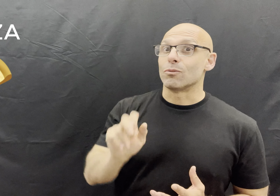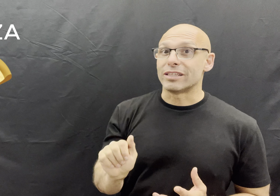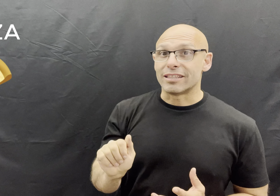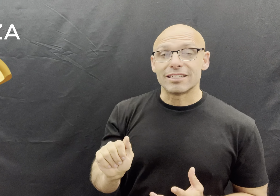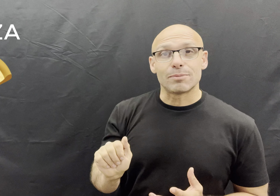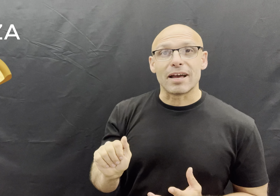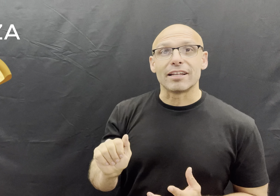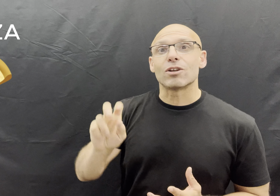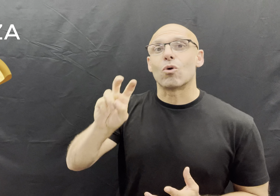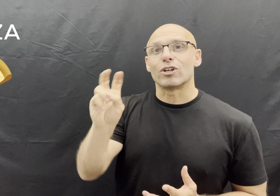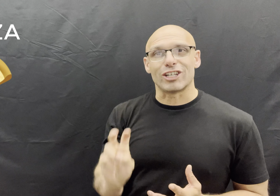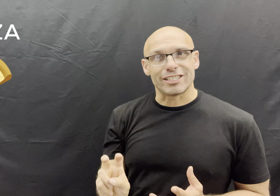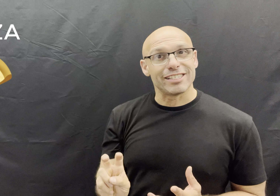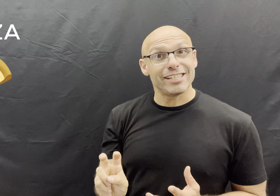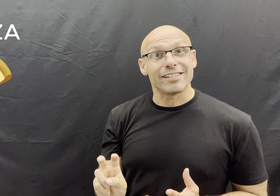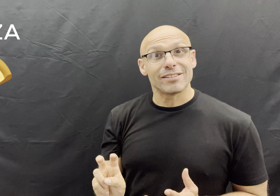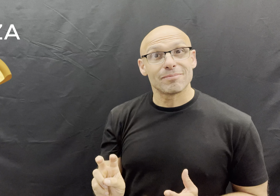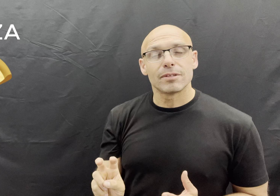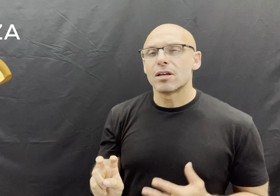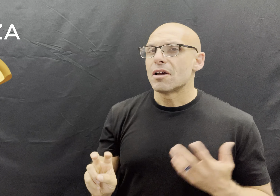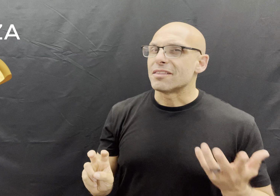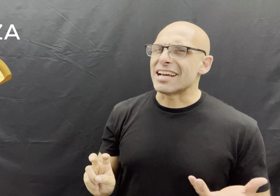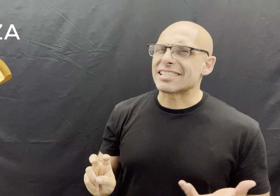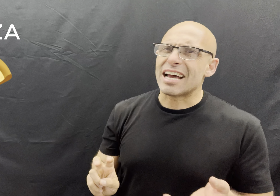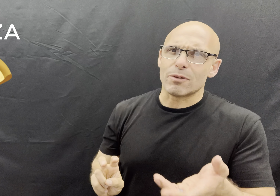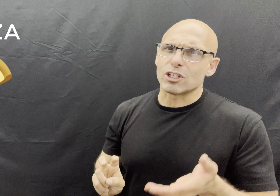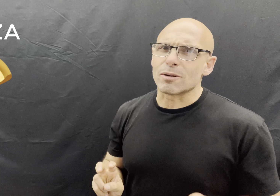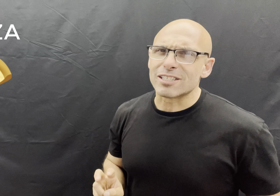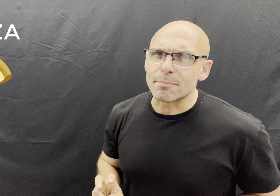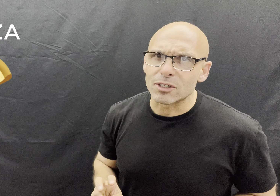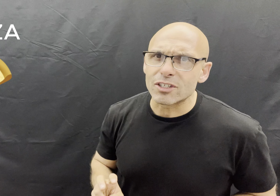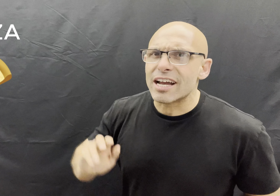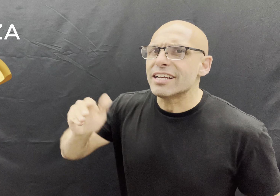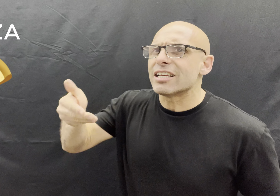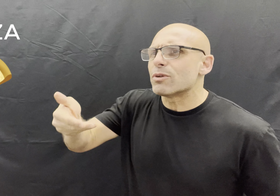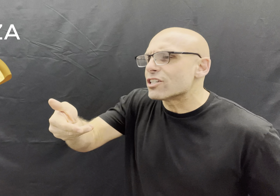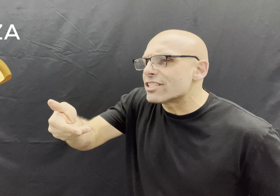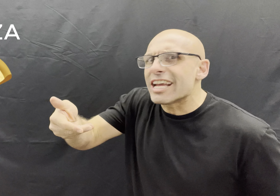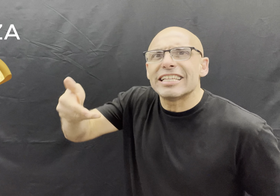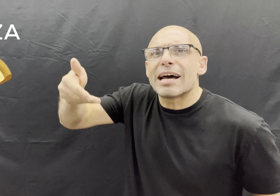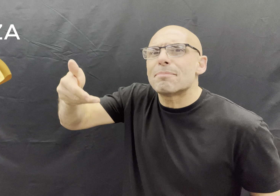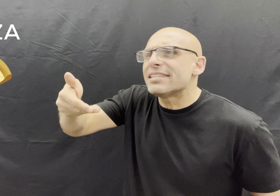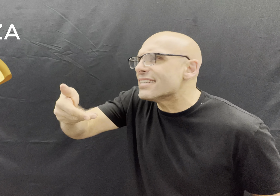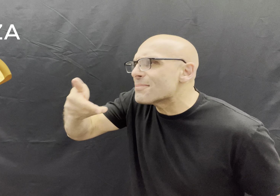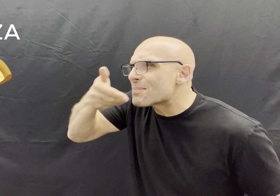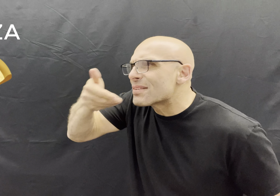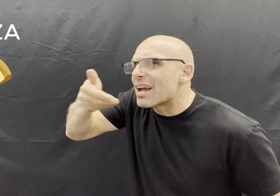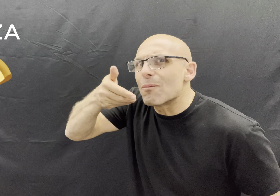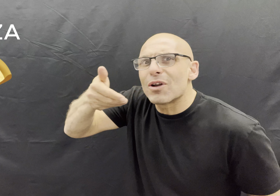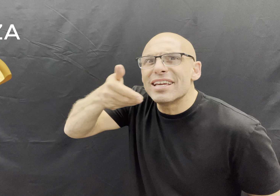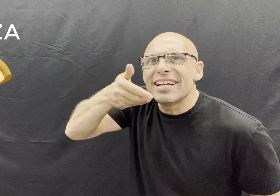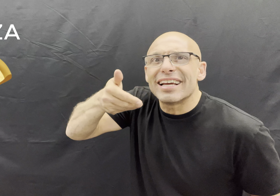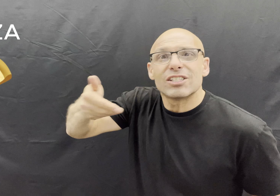the spelling or just the Z's. The next sign, which is a simpler sign, is we're just taking that pizza and we're eating it.